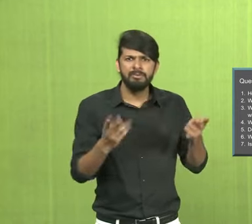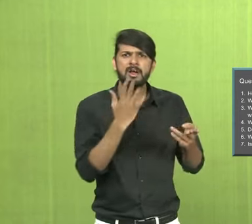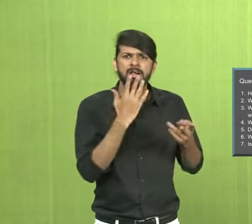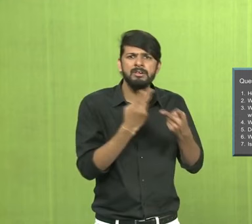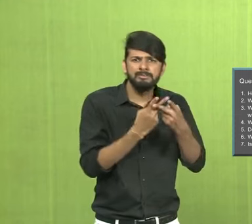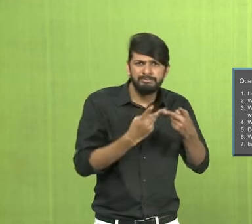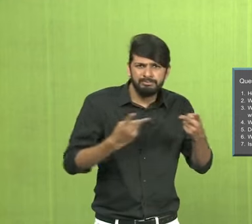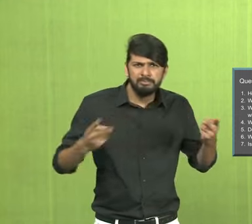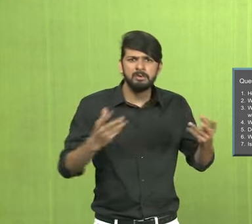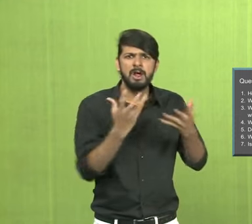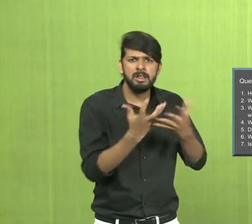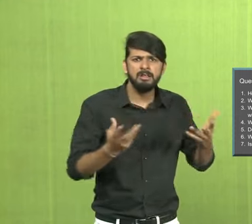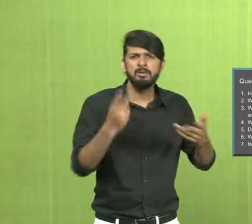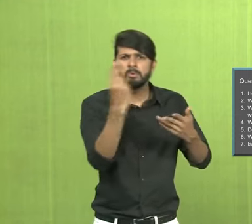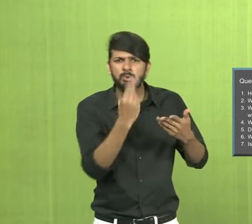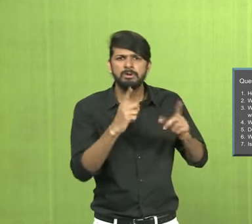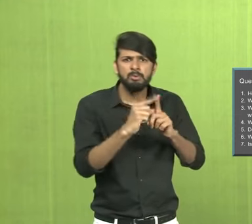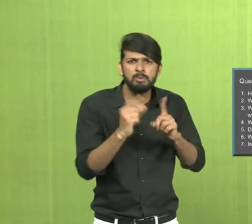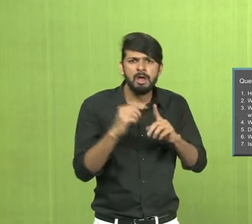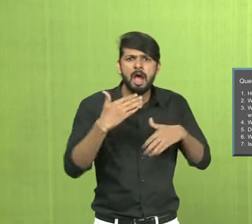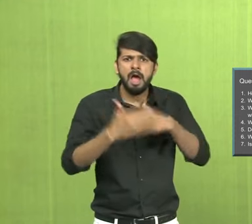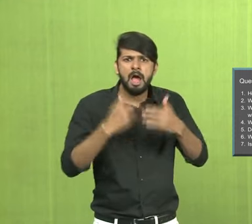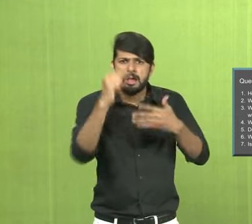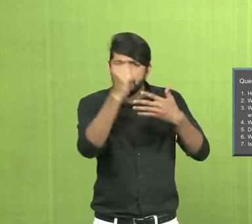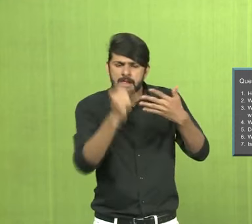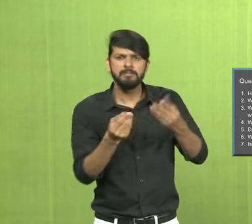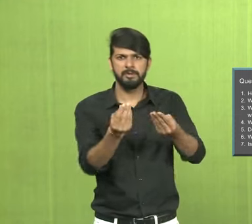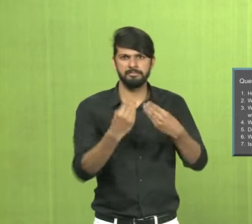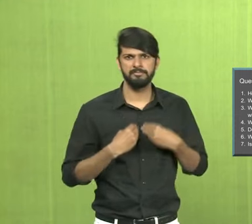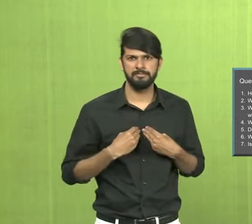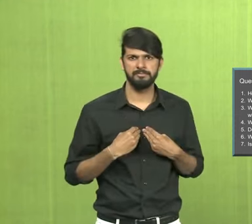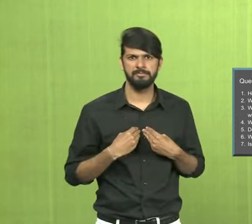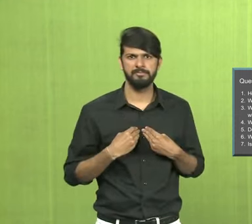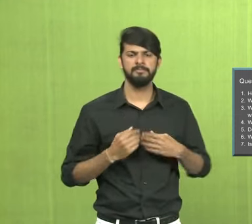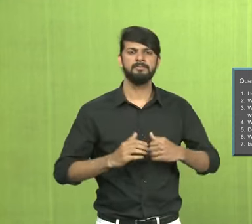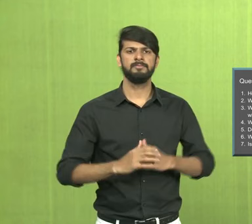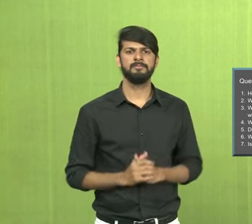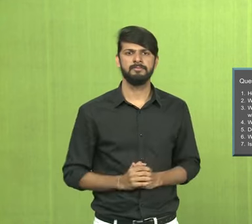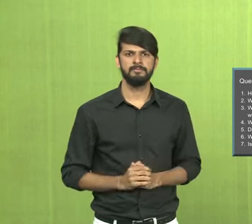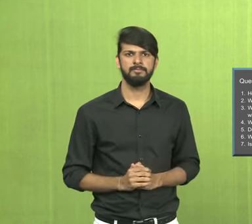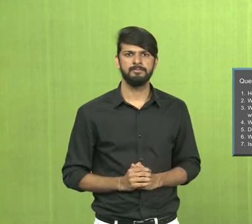What was the medium used for Kalighat painting and what materials are required to paint